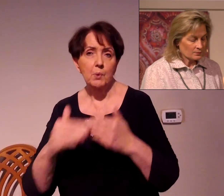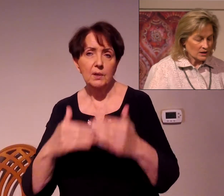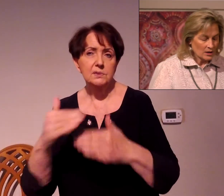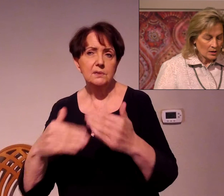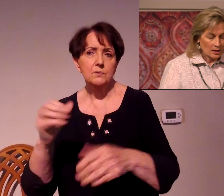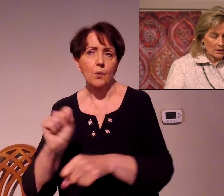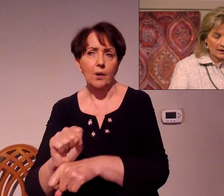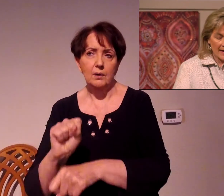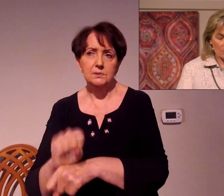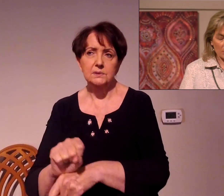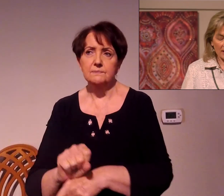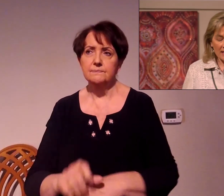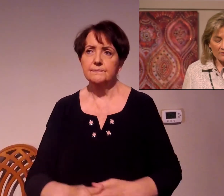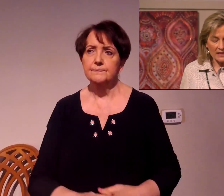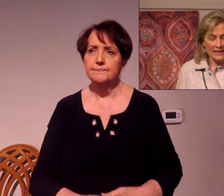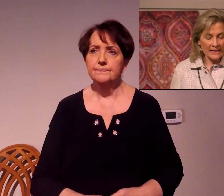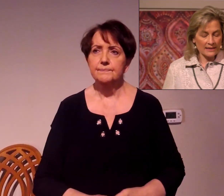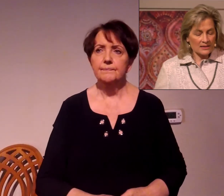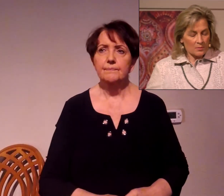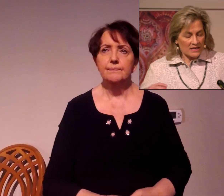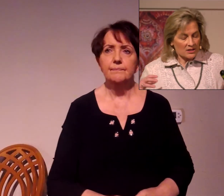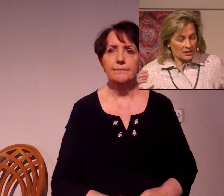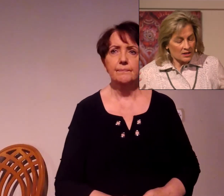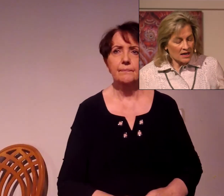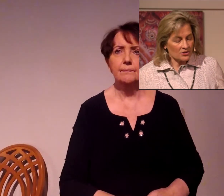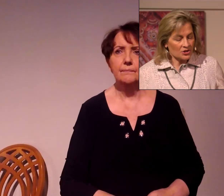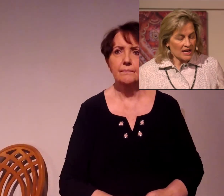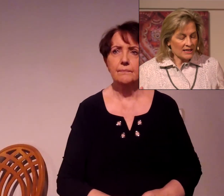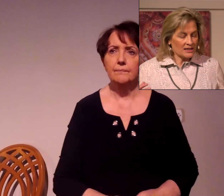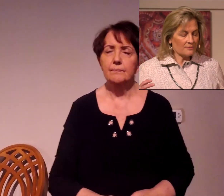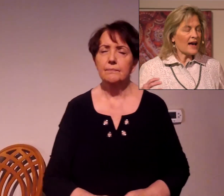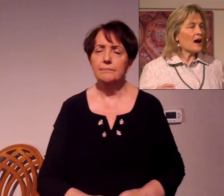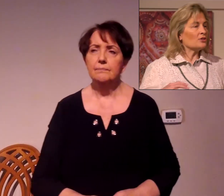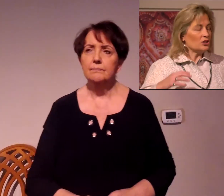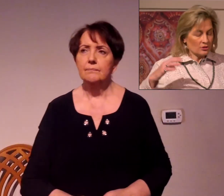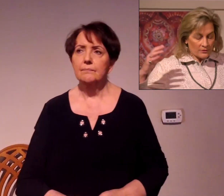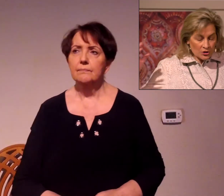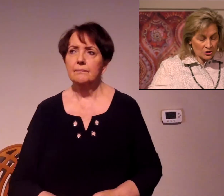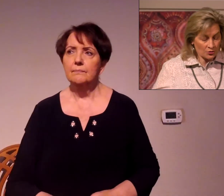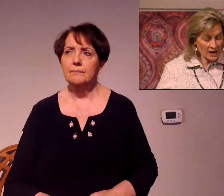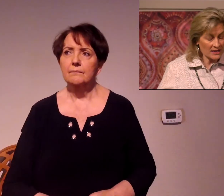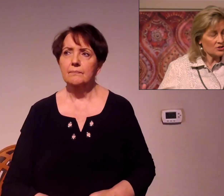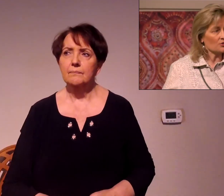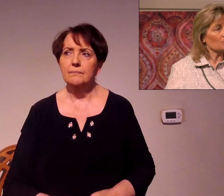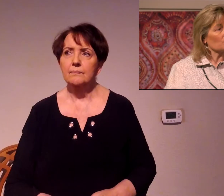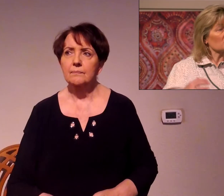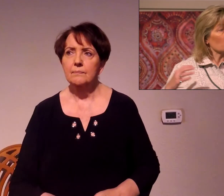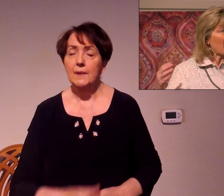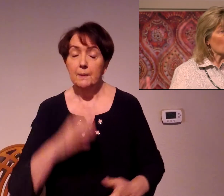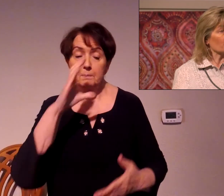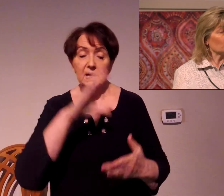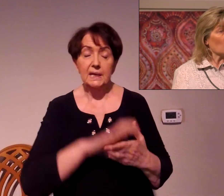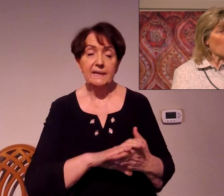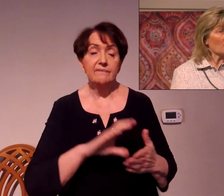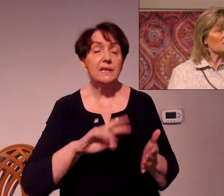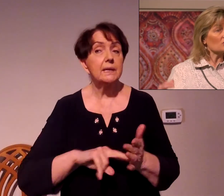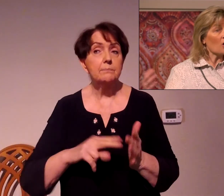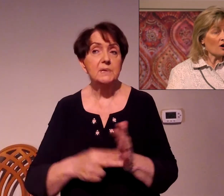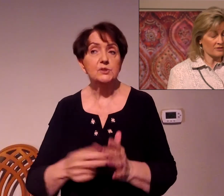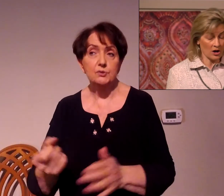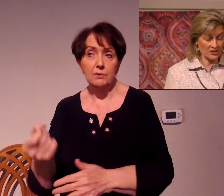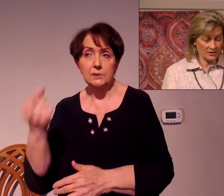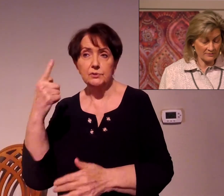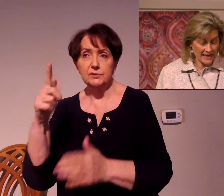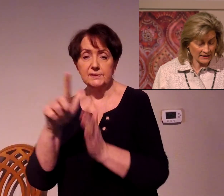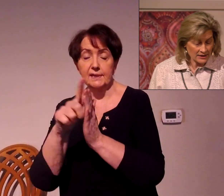works. And believing it is based on an understanding of how the universe creates through this powerful law, this